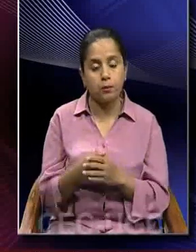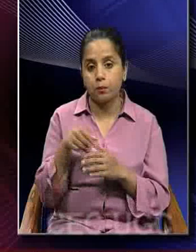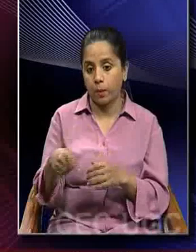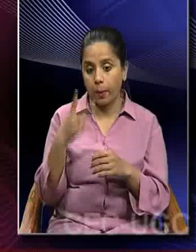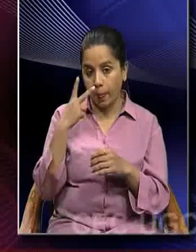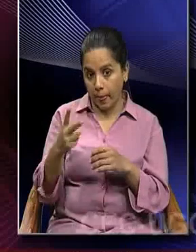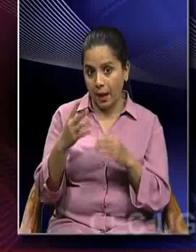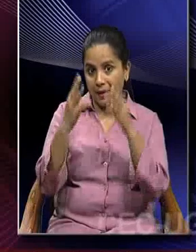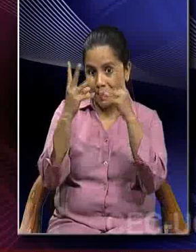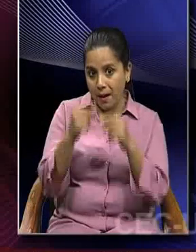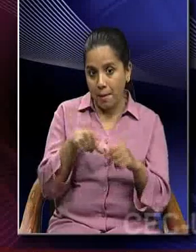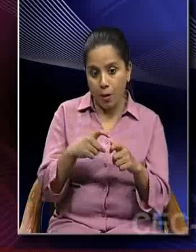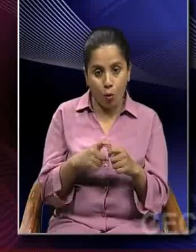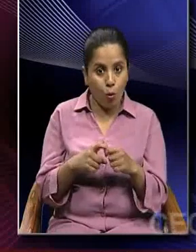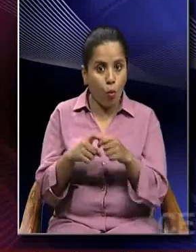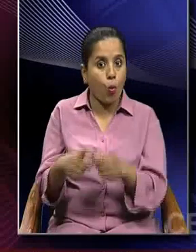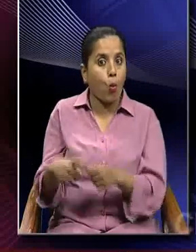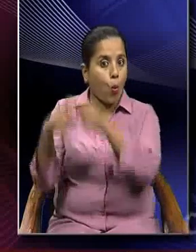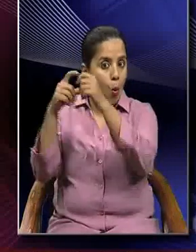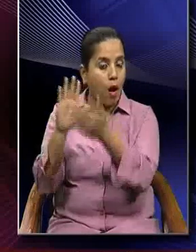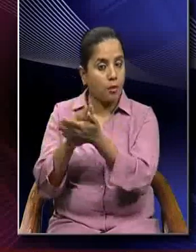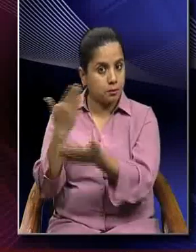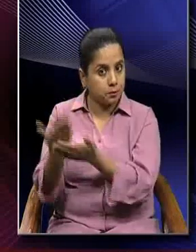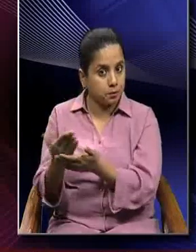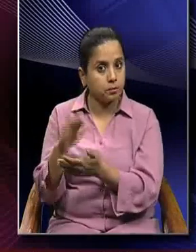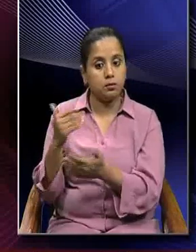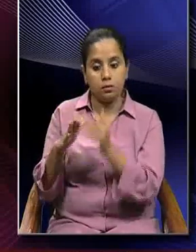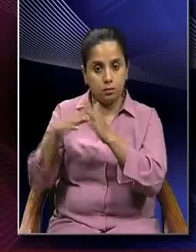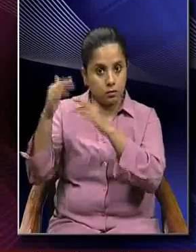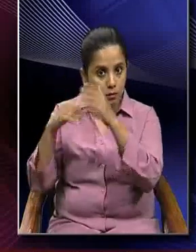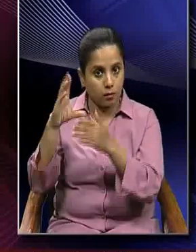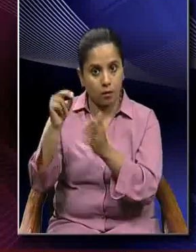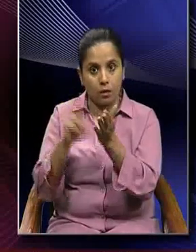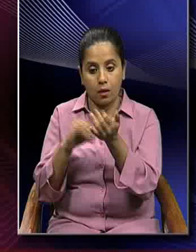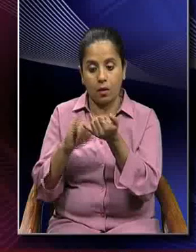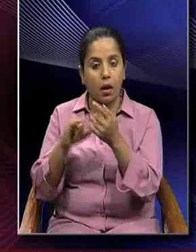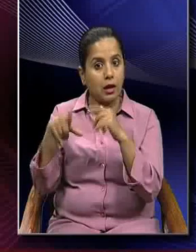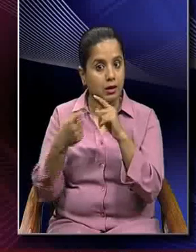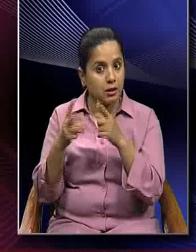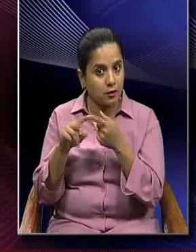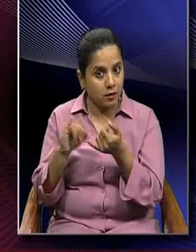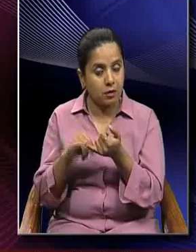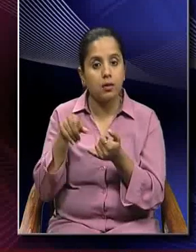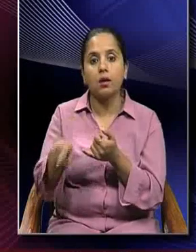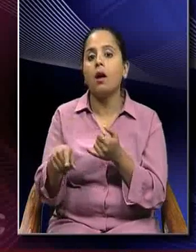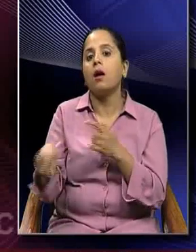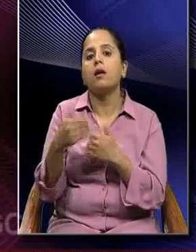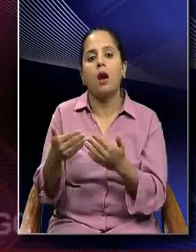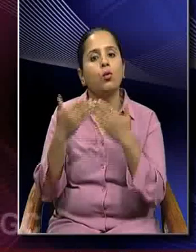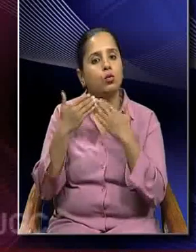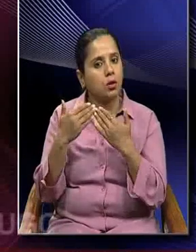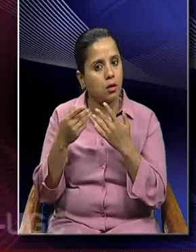Qualitative research is based on interpretivism and constructivism, the two philosophical approaches about which we studied